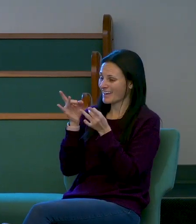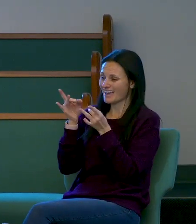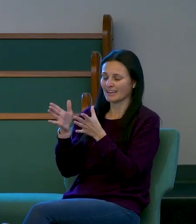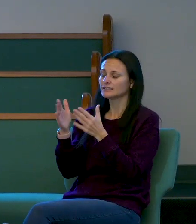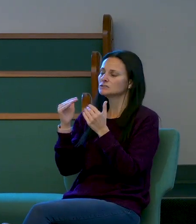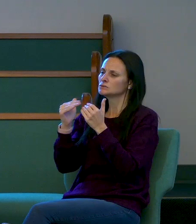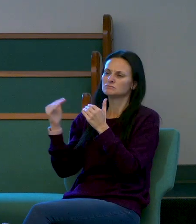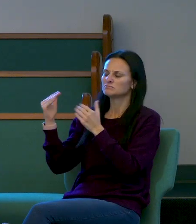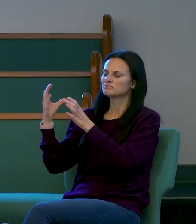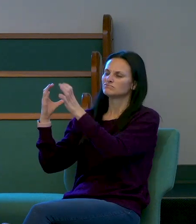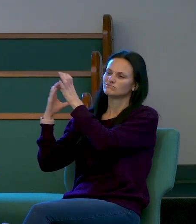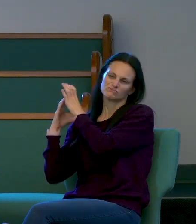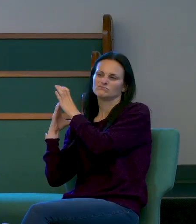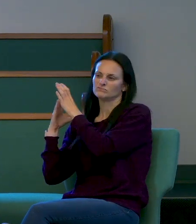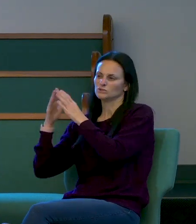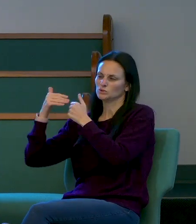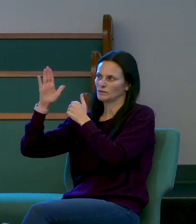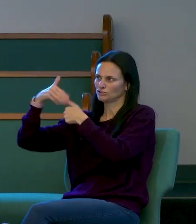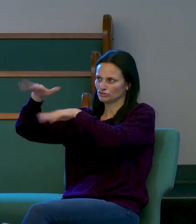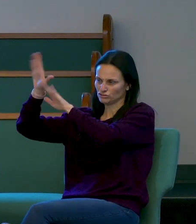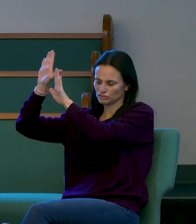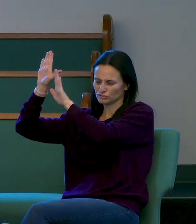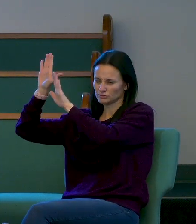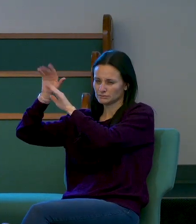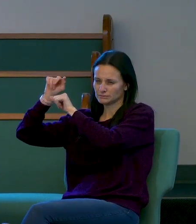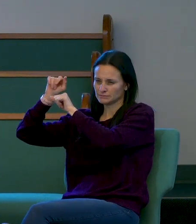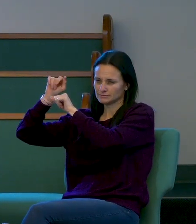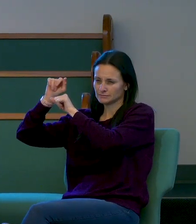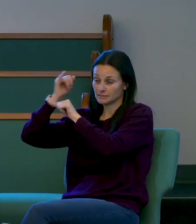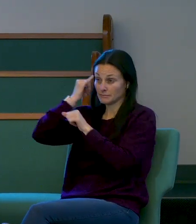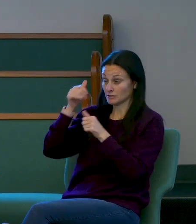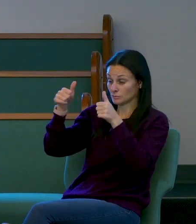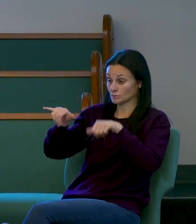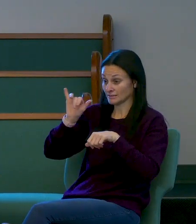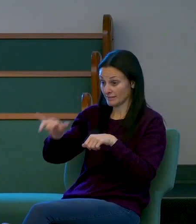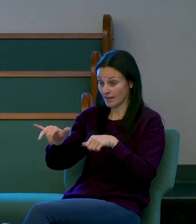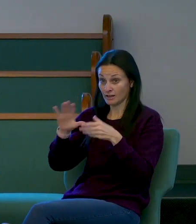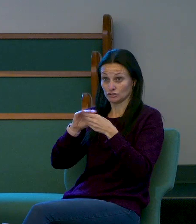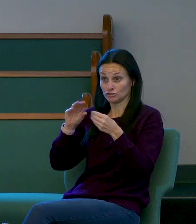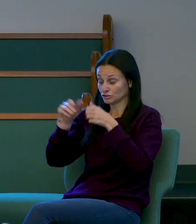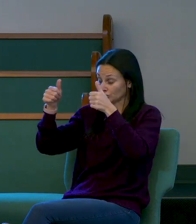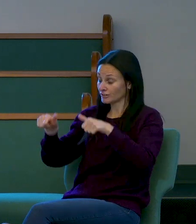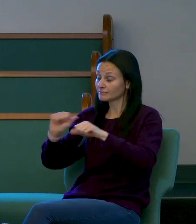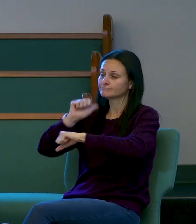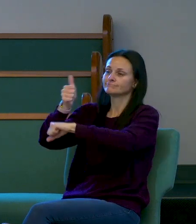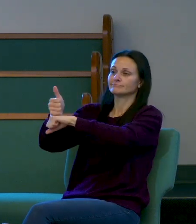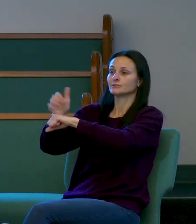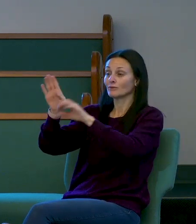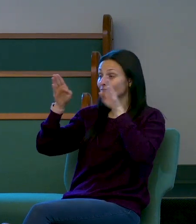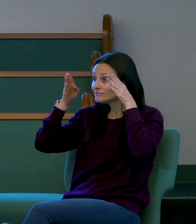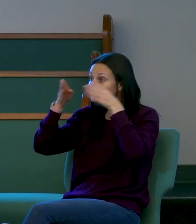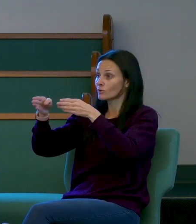great a burden to bear." Can you imagine posting that, sharing that, setting that as your